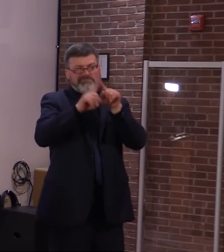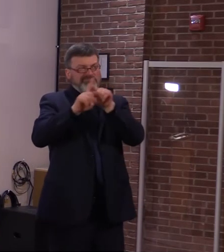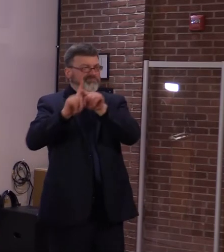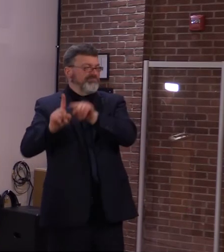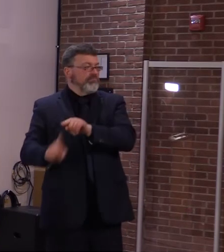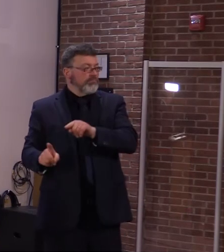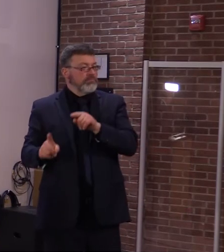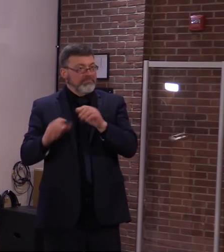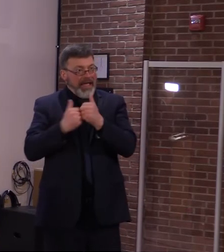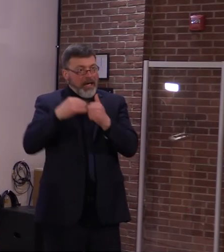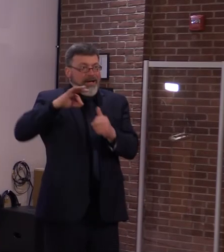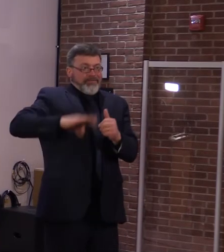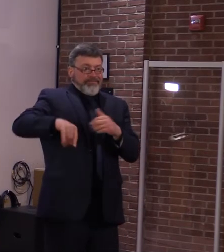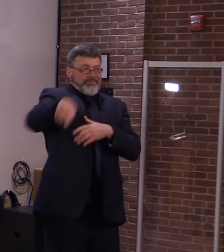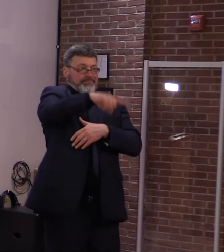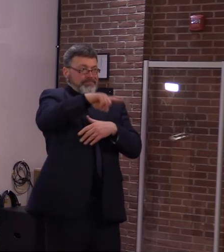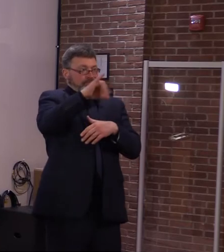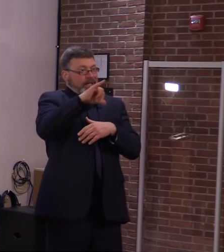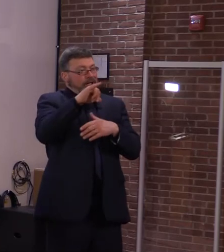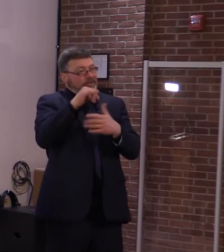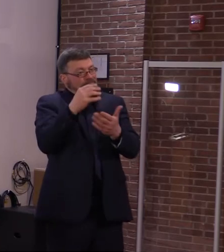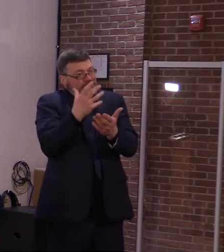out some of the housing. So,